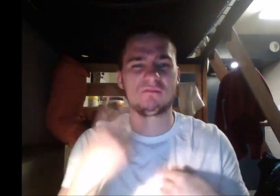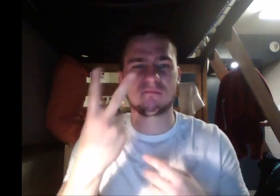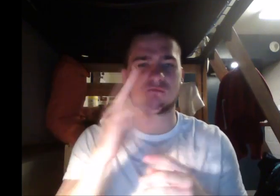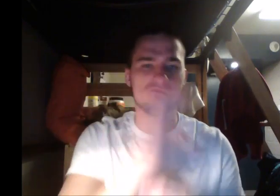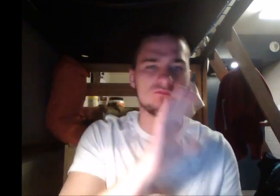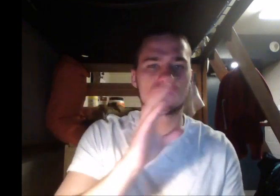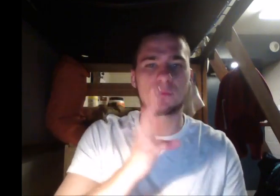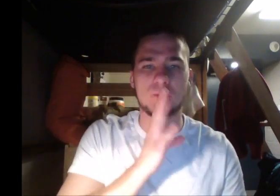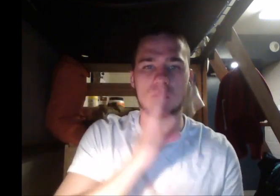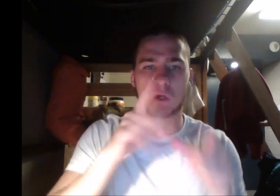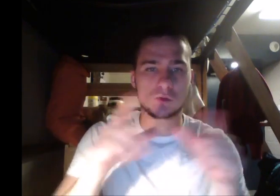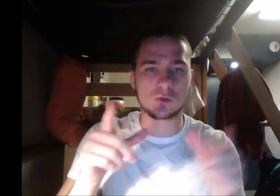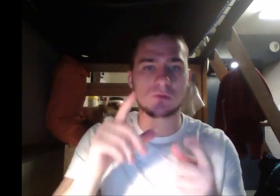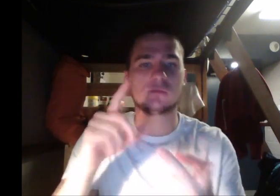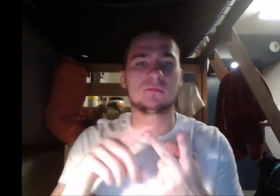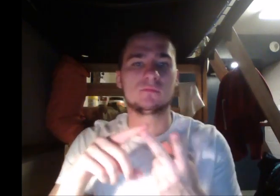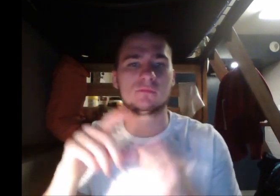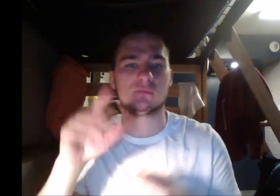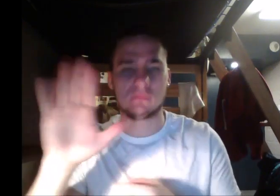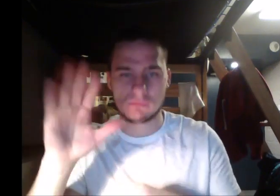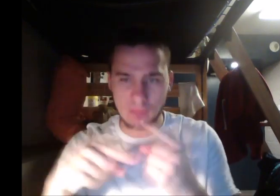AV, audiology.